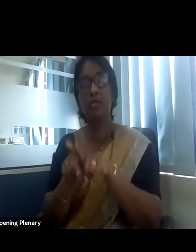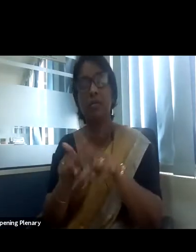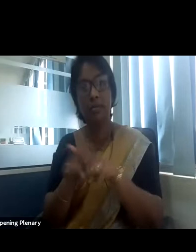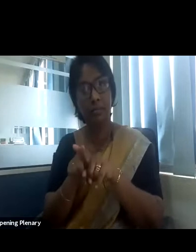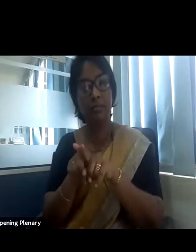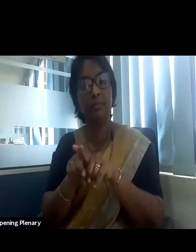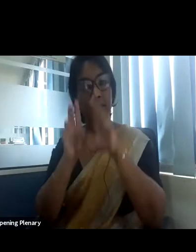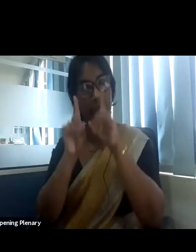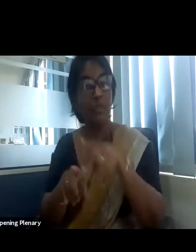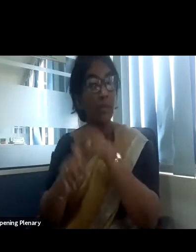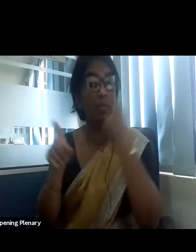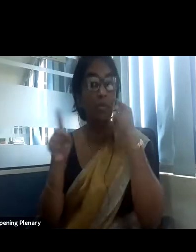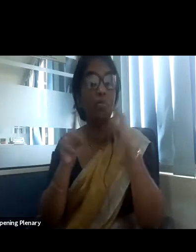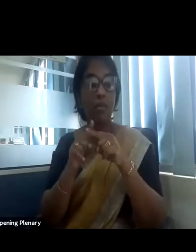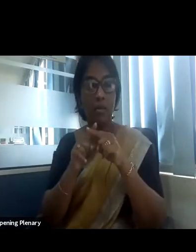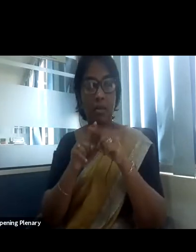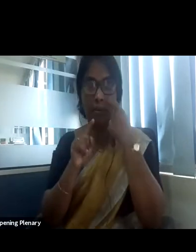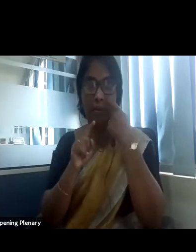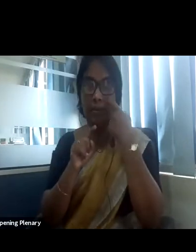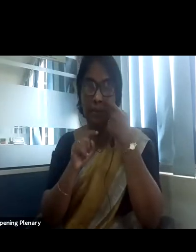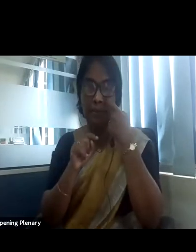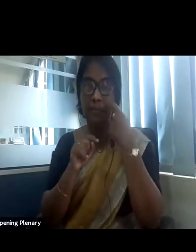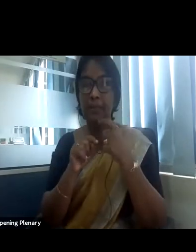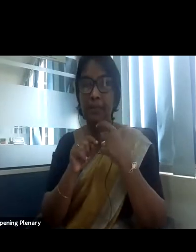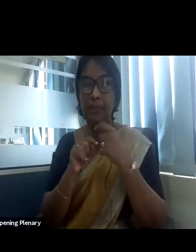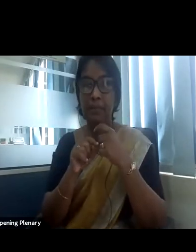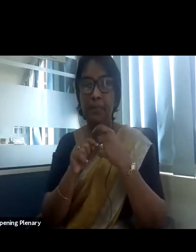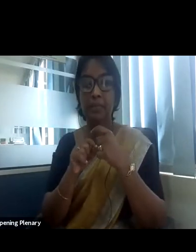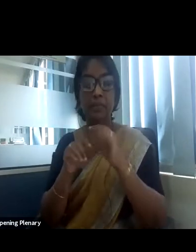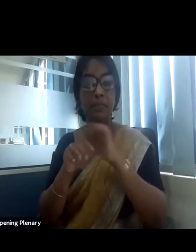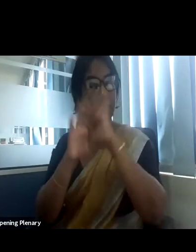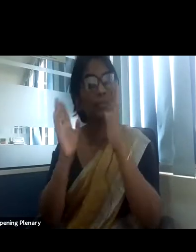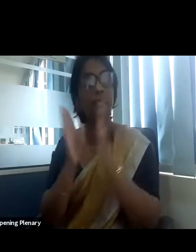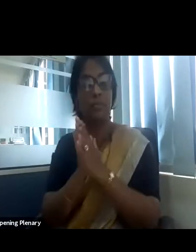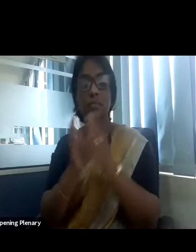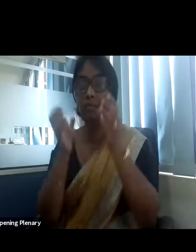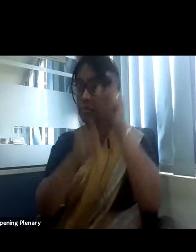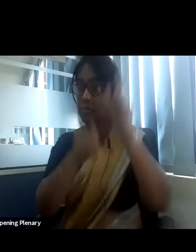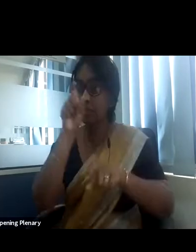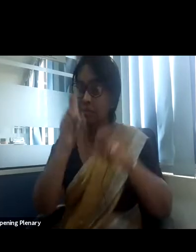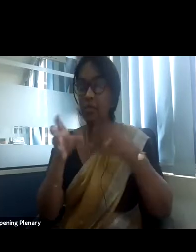optimal attainment of the goals of all parties involved, and most importantly, the citizen.